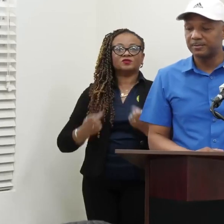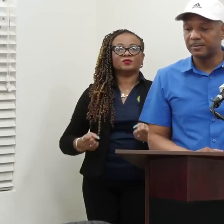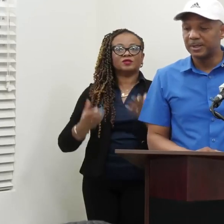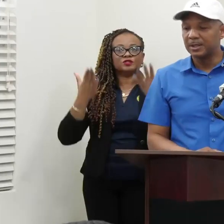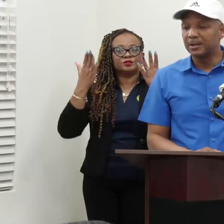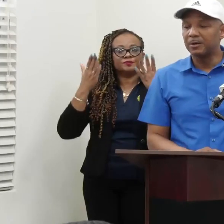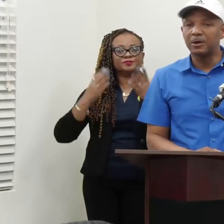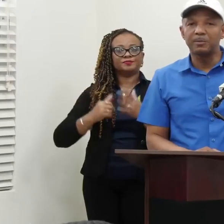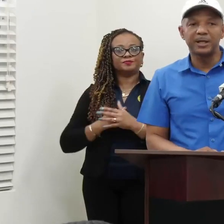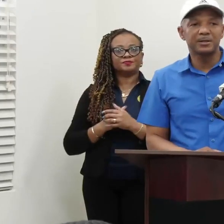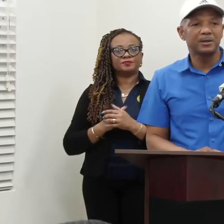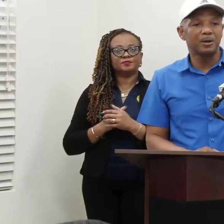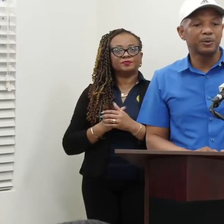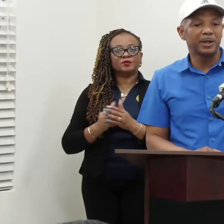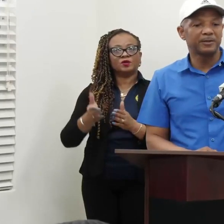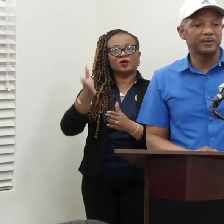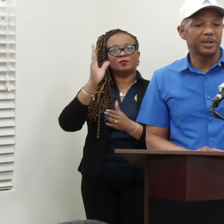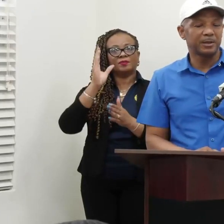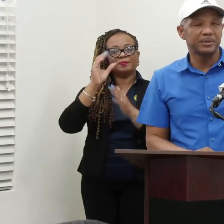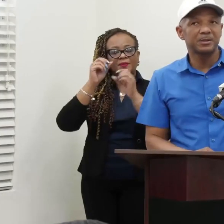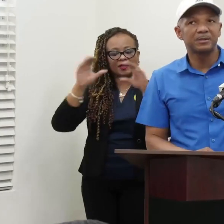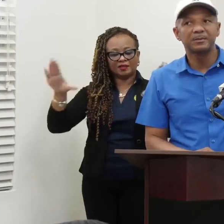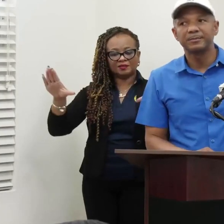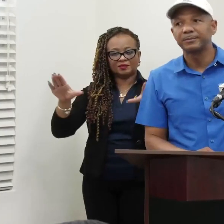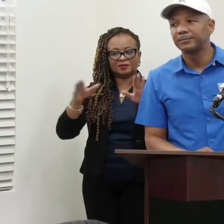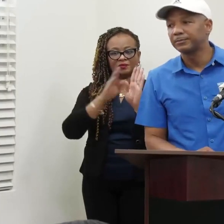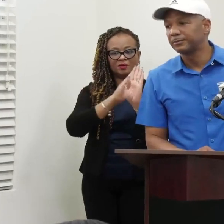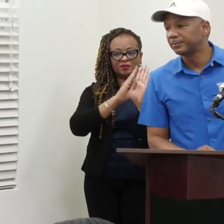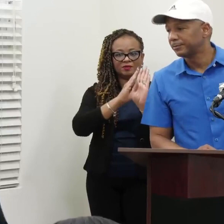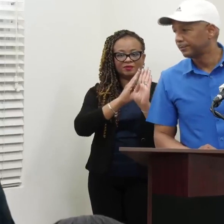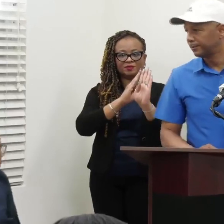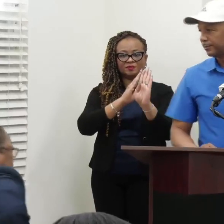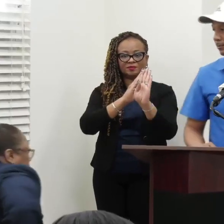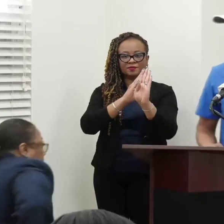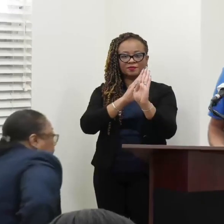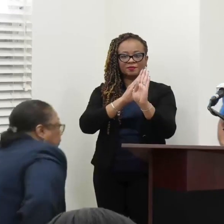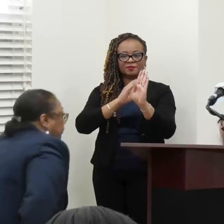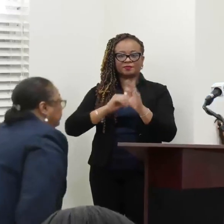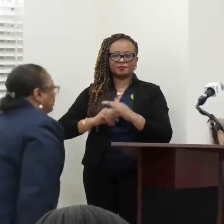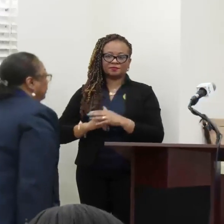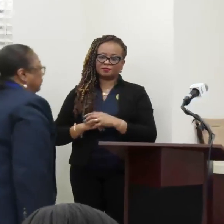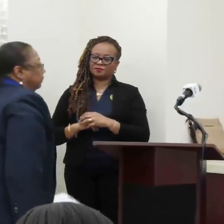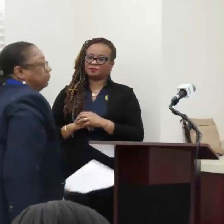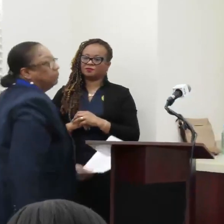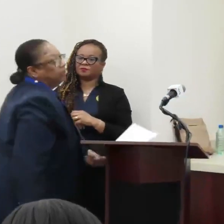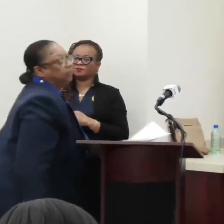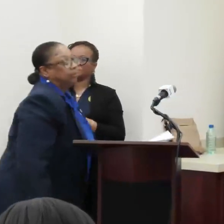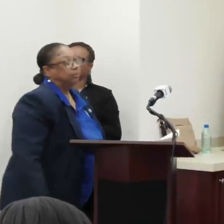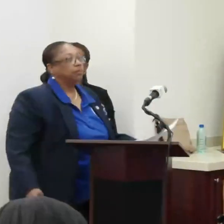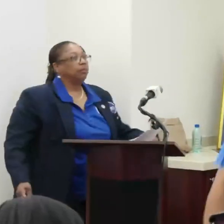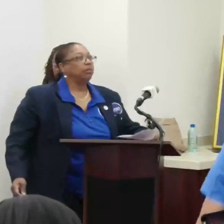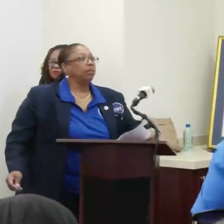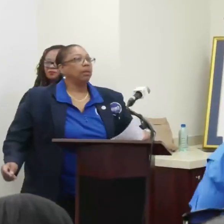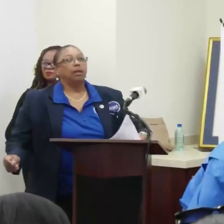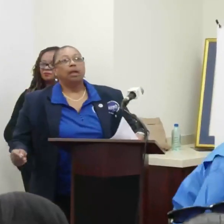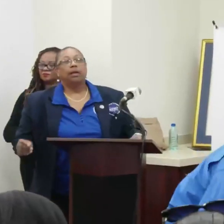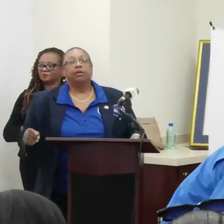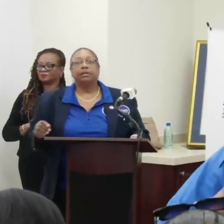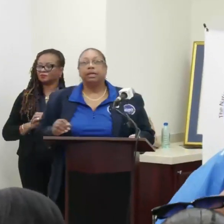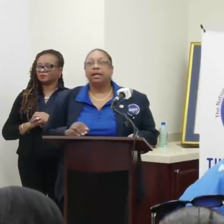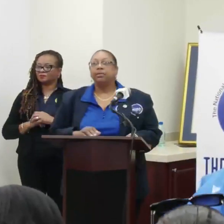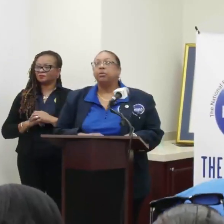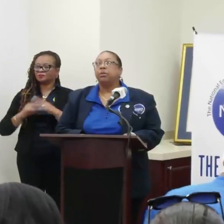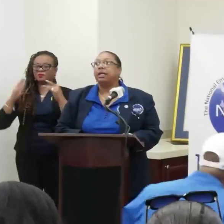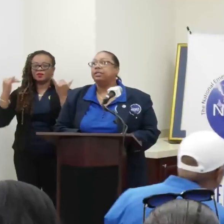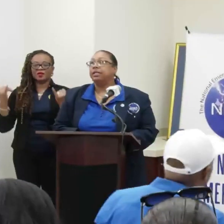a ouvert des mers. God bless the Commonwealth of the Bahamas. Merci un peu, bon Dieu toujours pour des Bahamas là. At